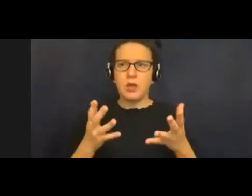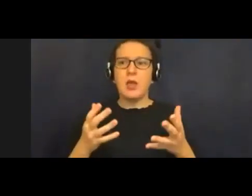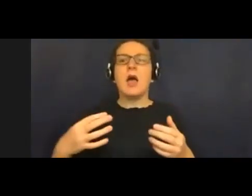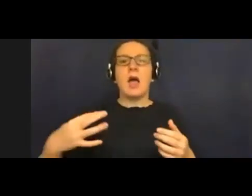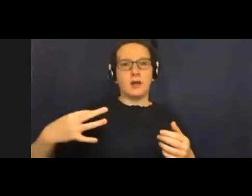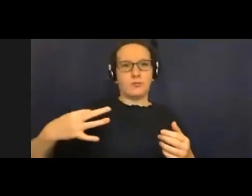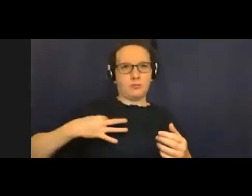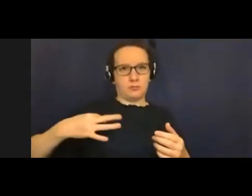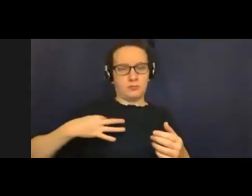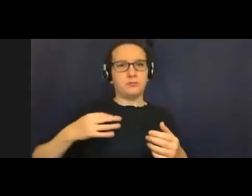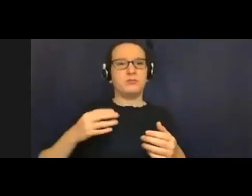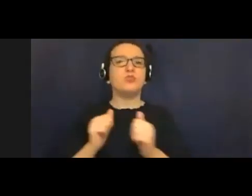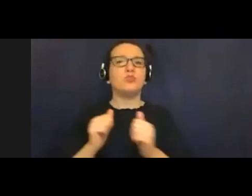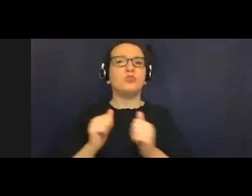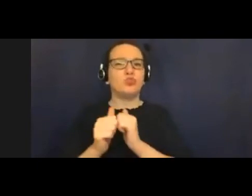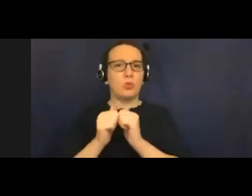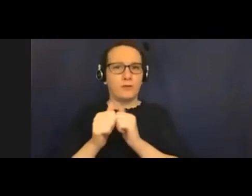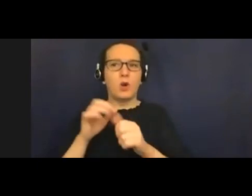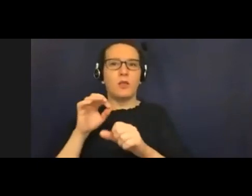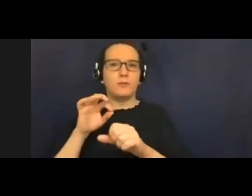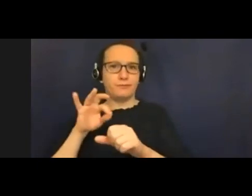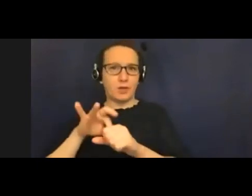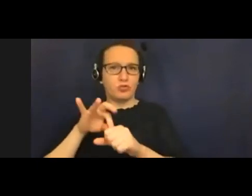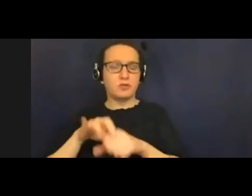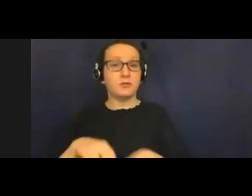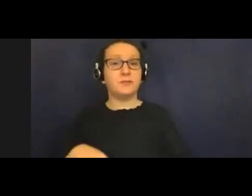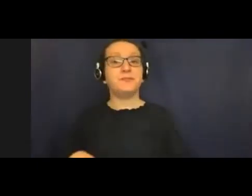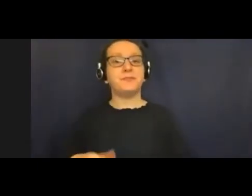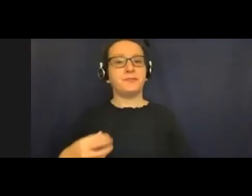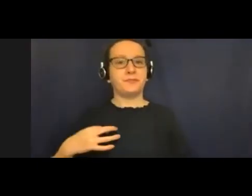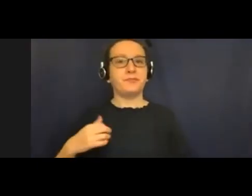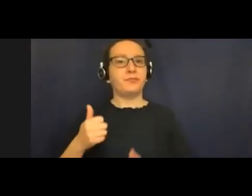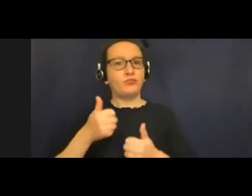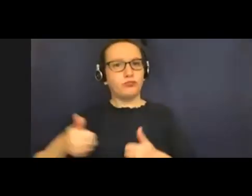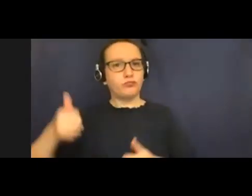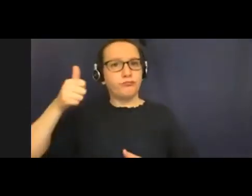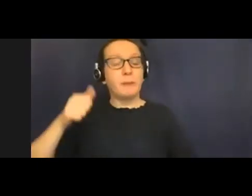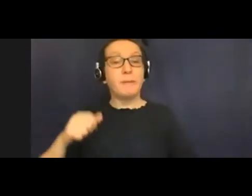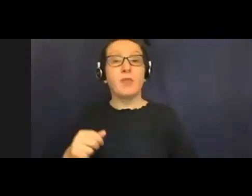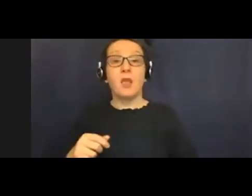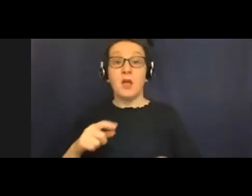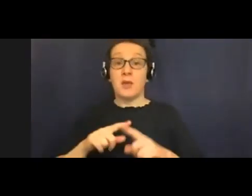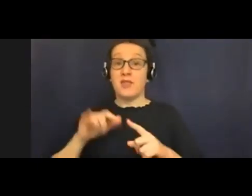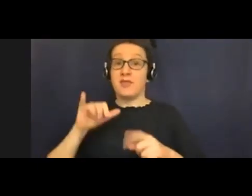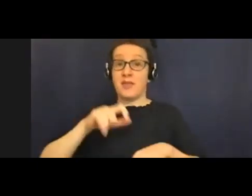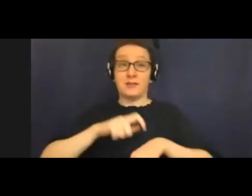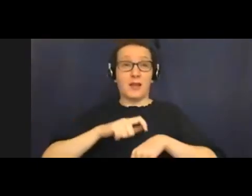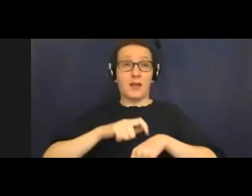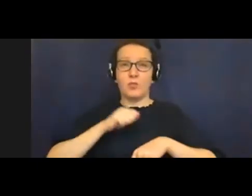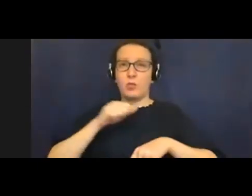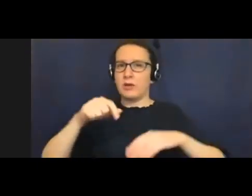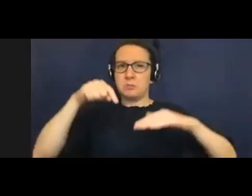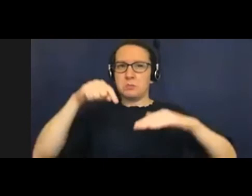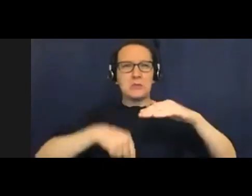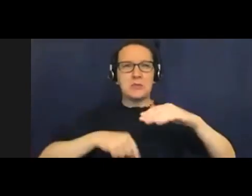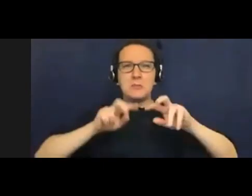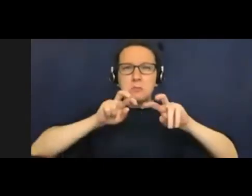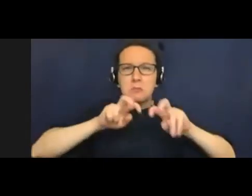not into the latest developments regarding the rights of citizens with disabilities in terms